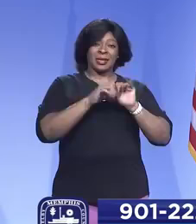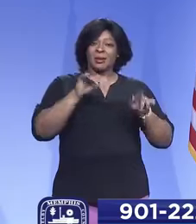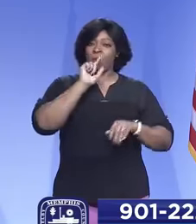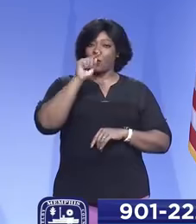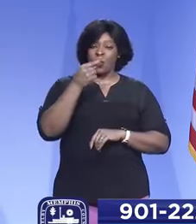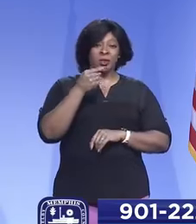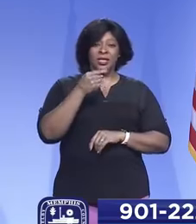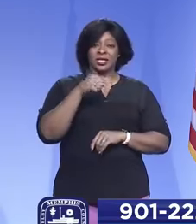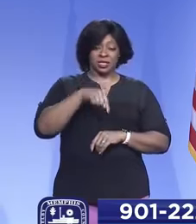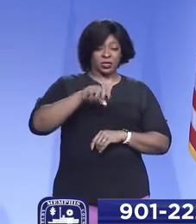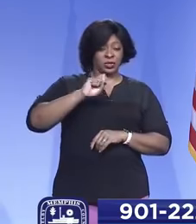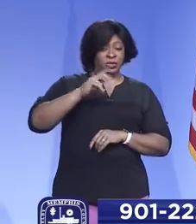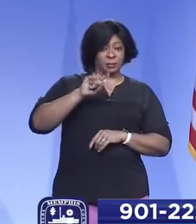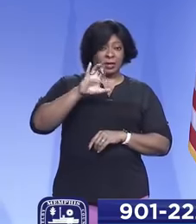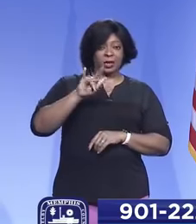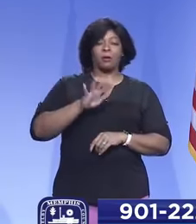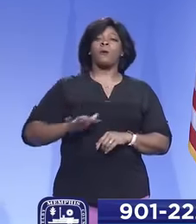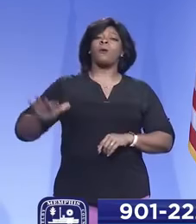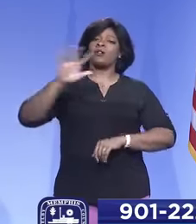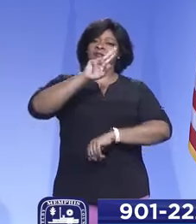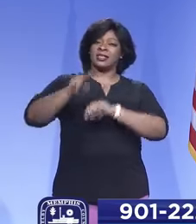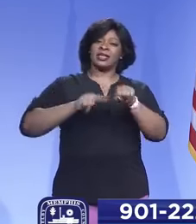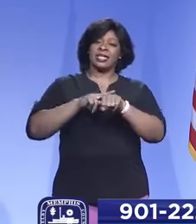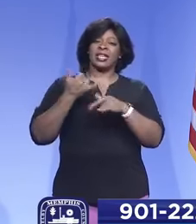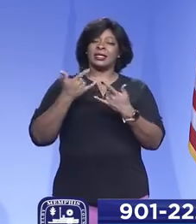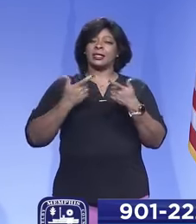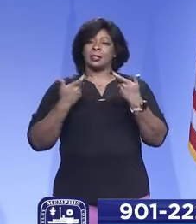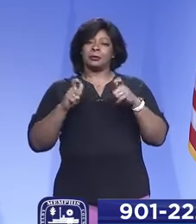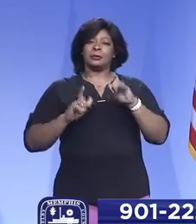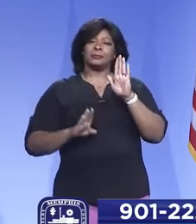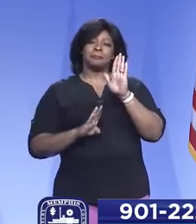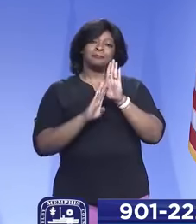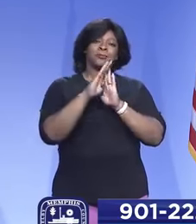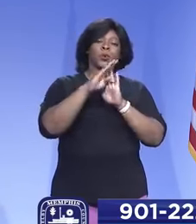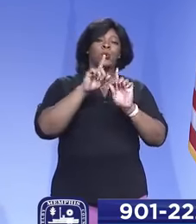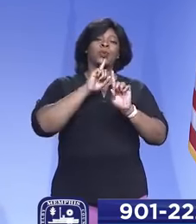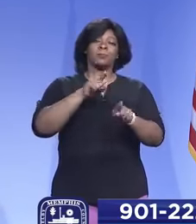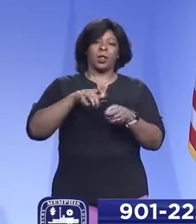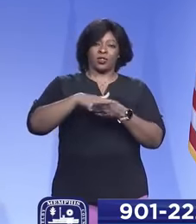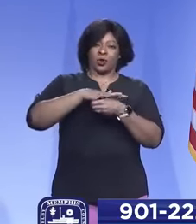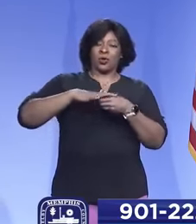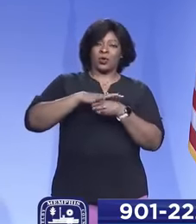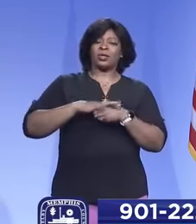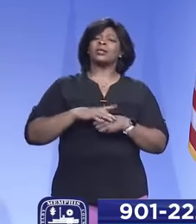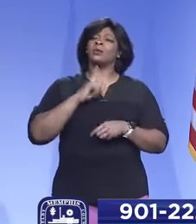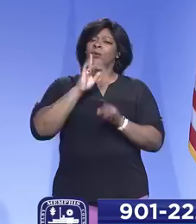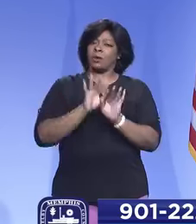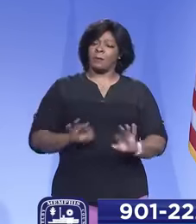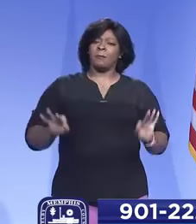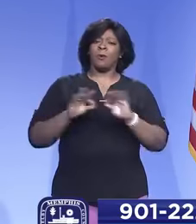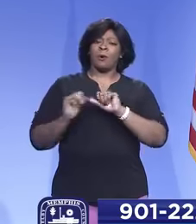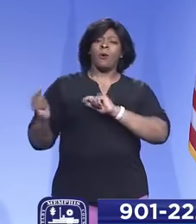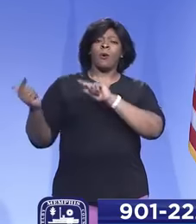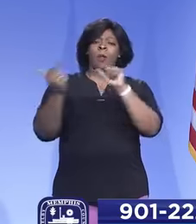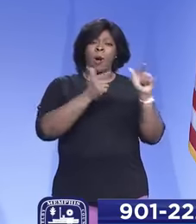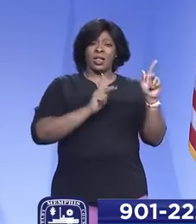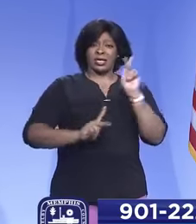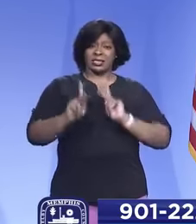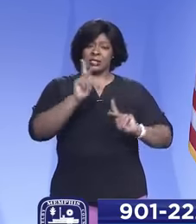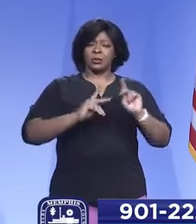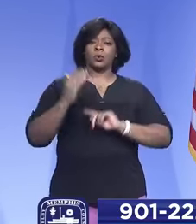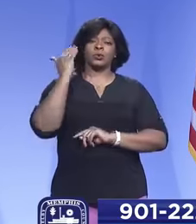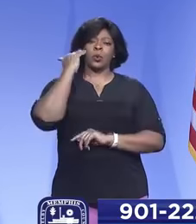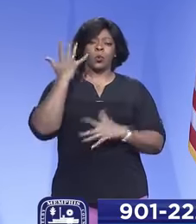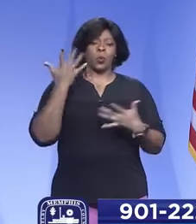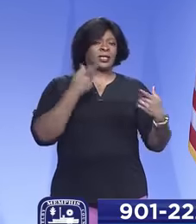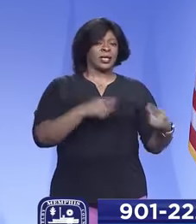but nationwide, this is actually the peak of our response locally. So I think it's important for all of our citizens to know